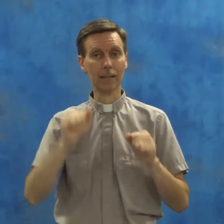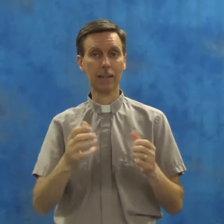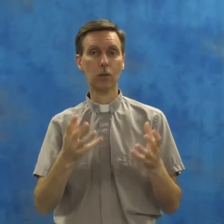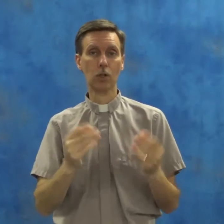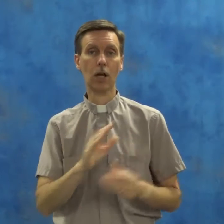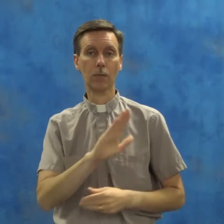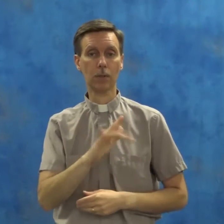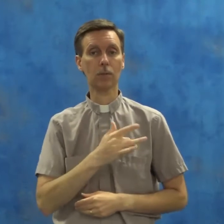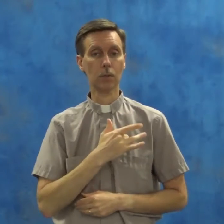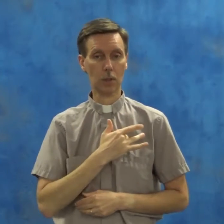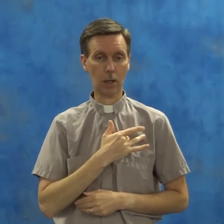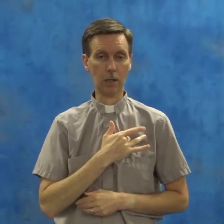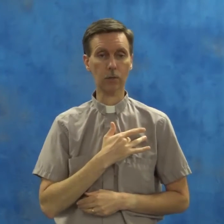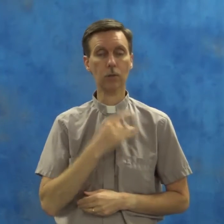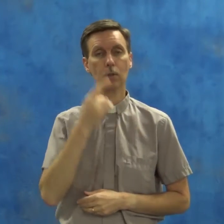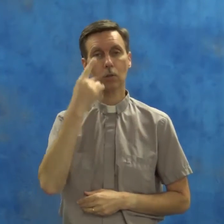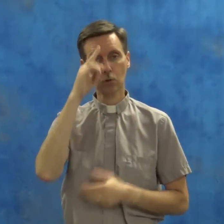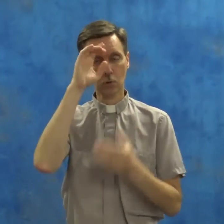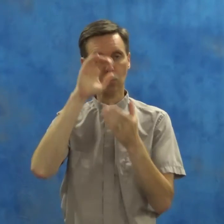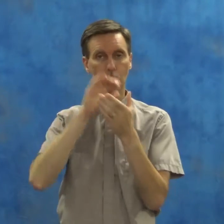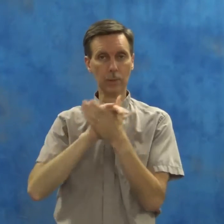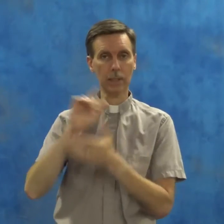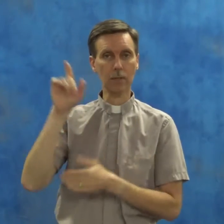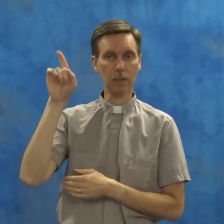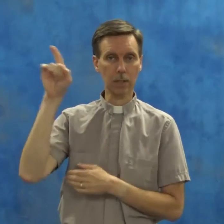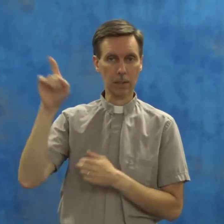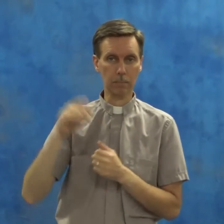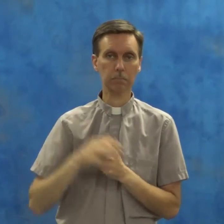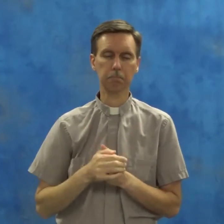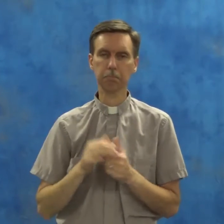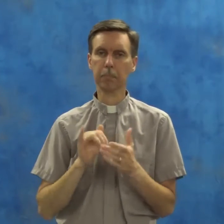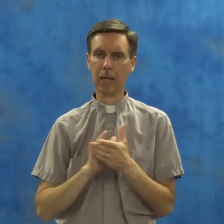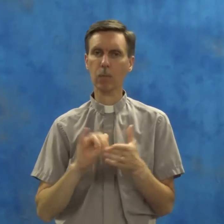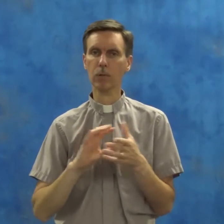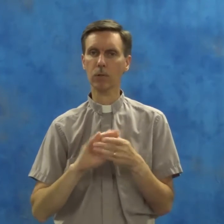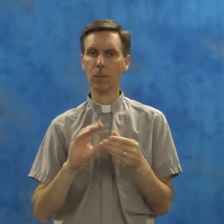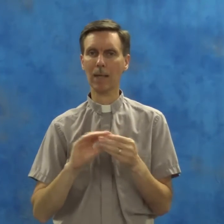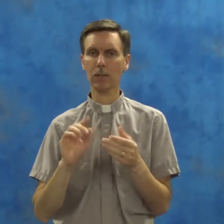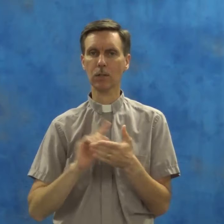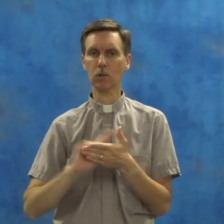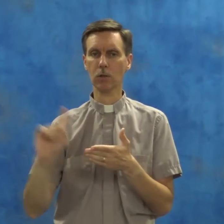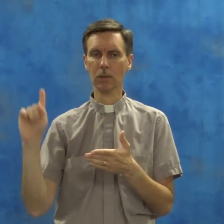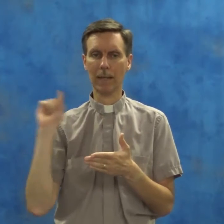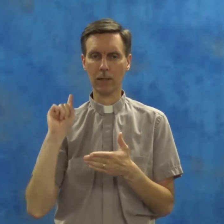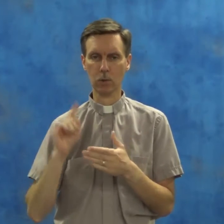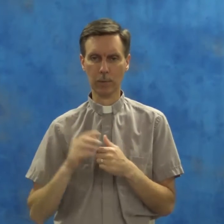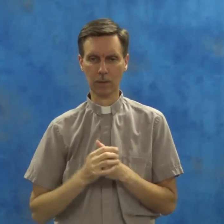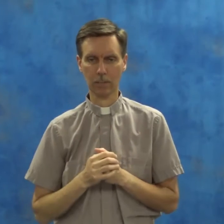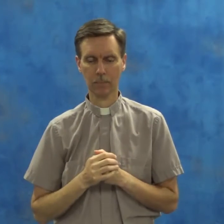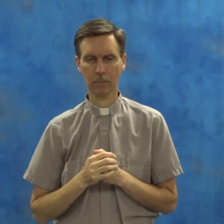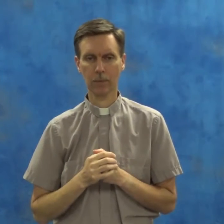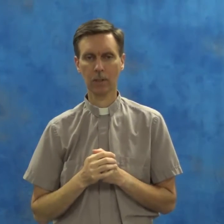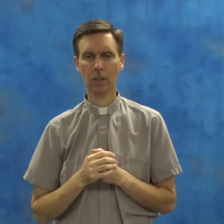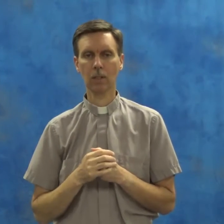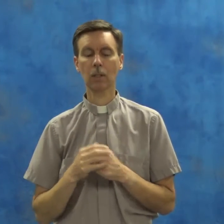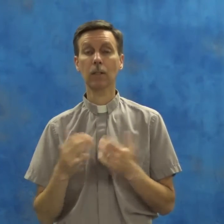can soften their hearts to believe in him. That was the message last week.